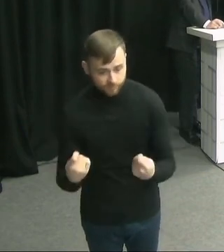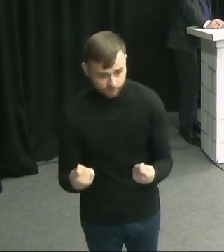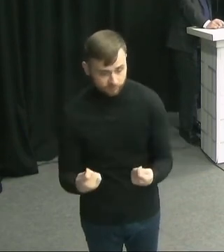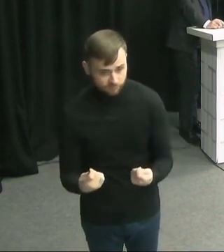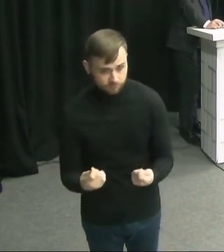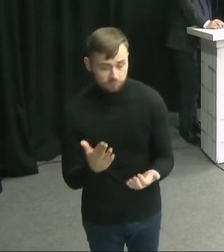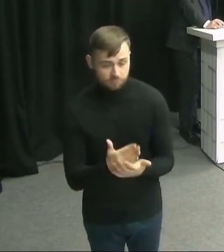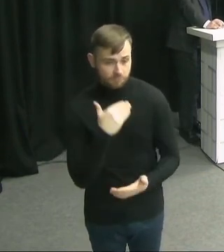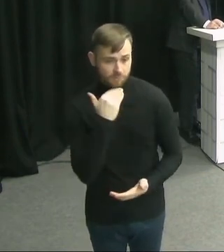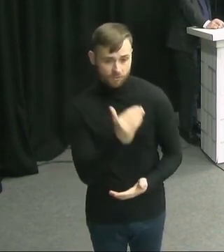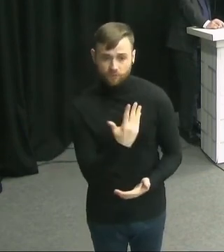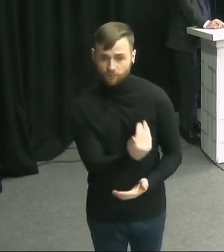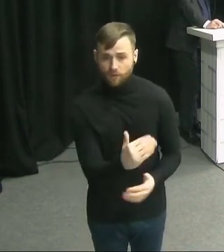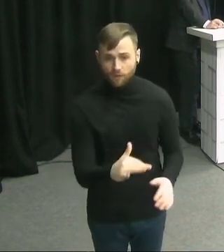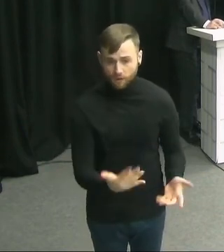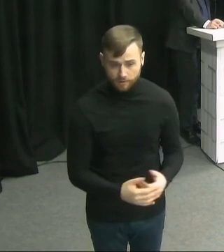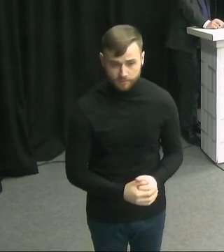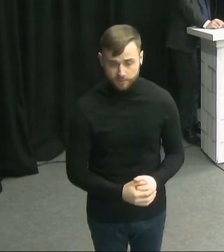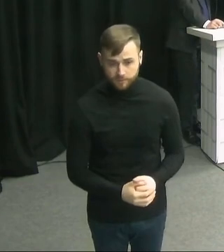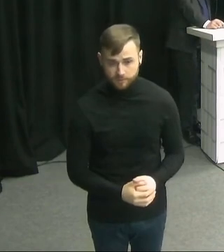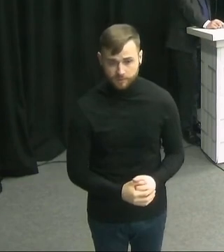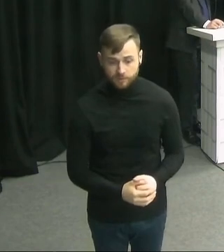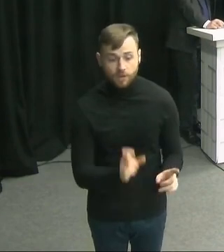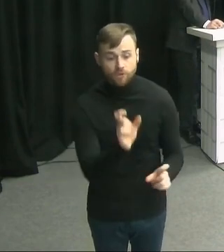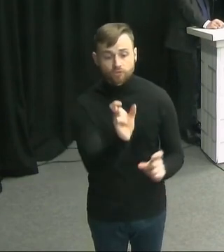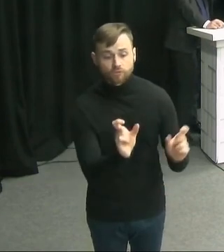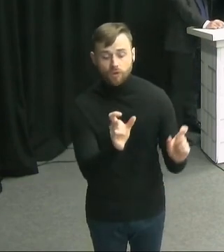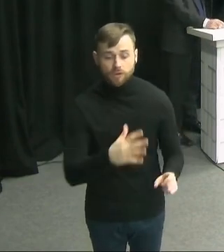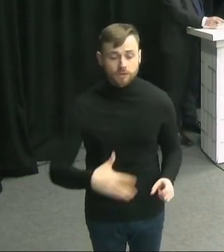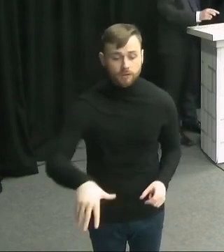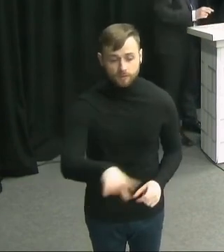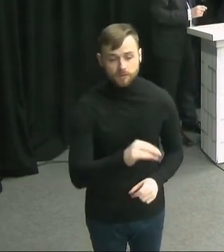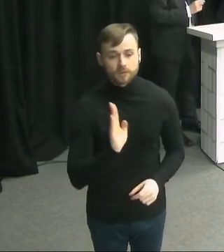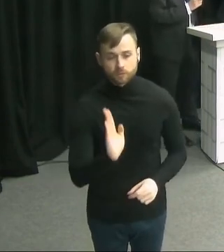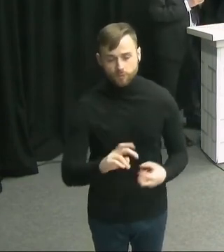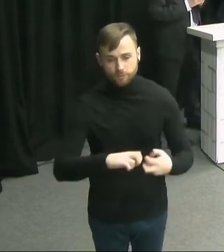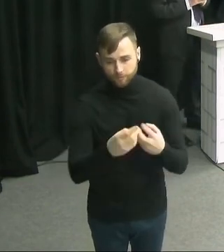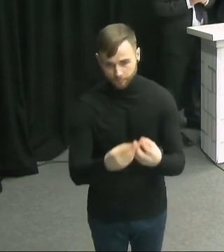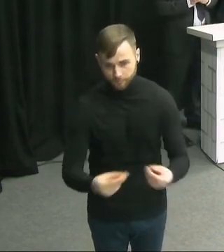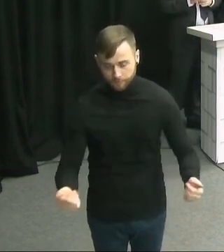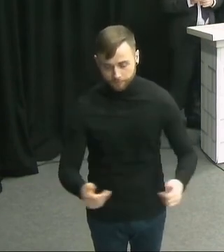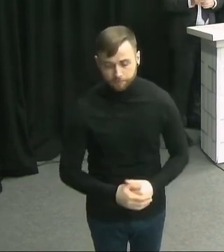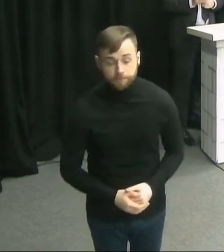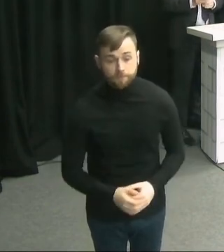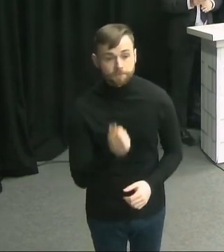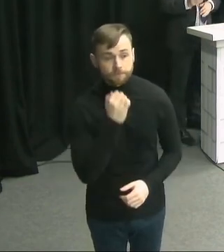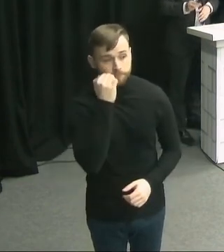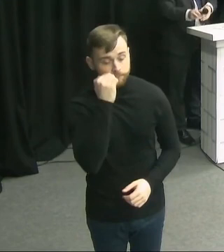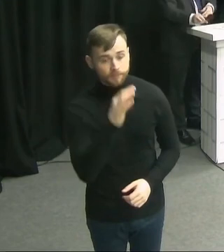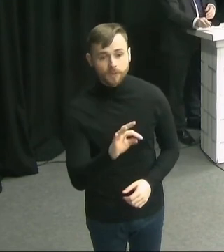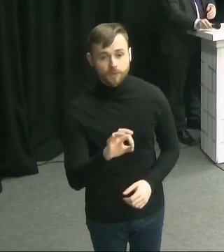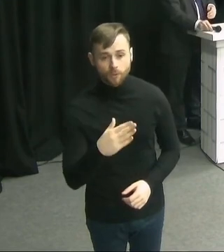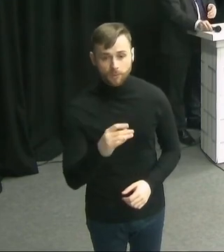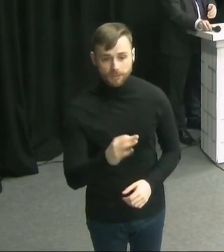plagiarizing is mentioned there, and it's mentioned very clearly. So I do hope that a healthy community can get rid of